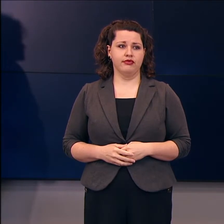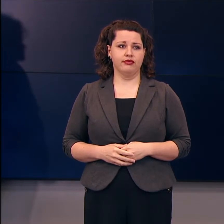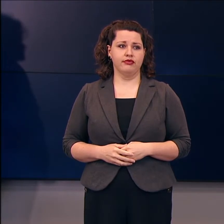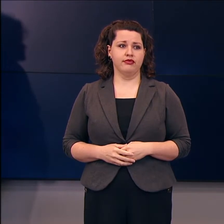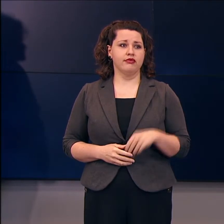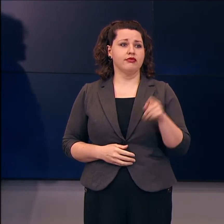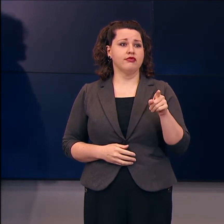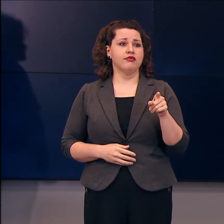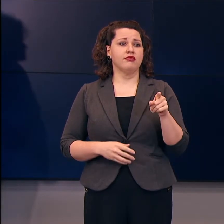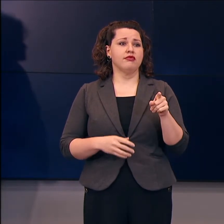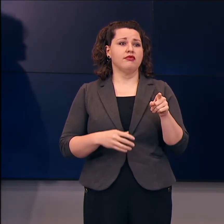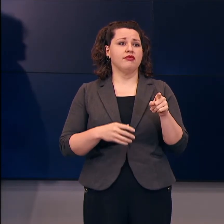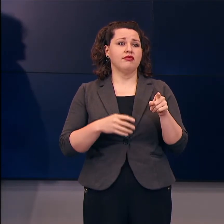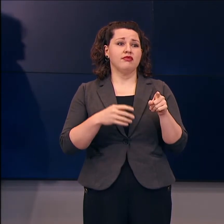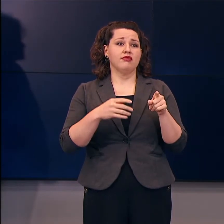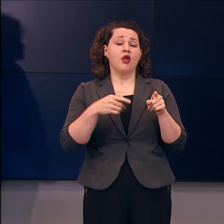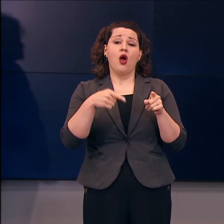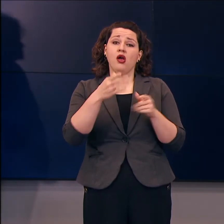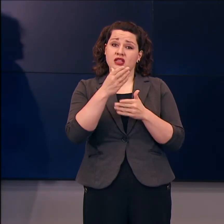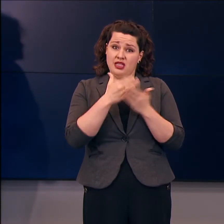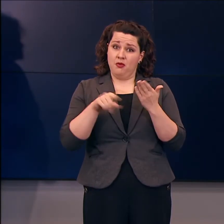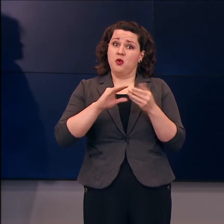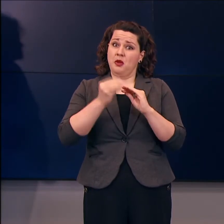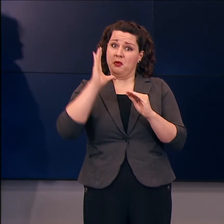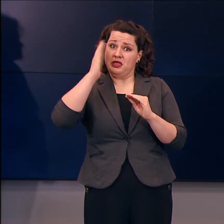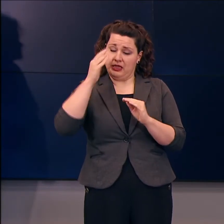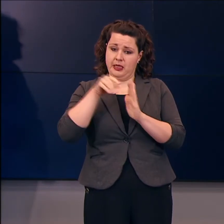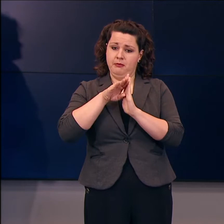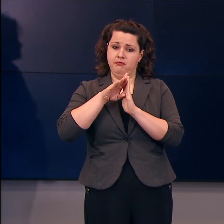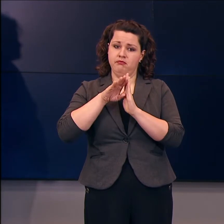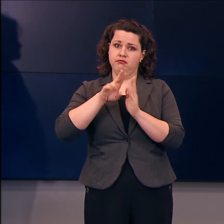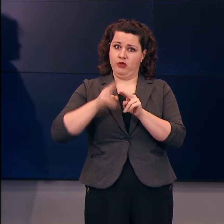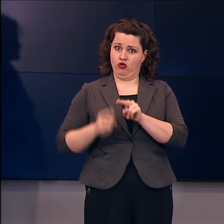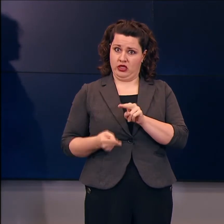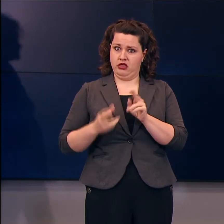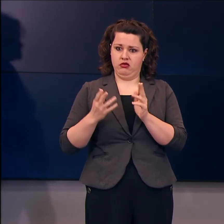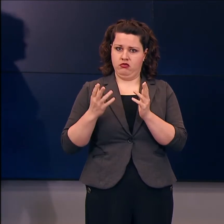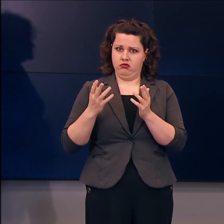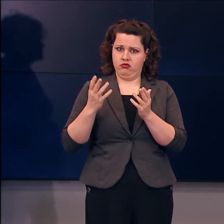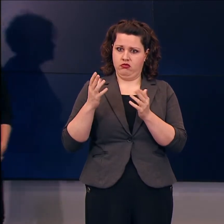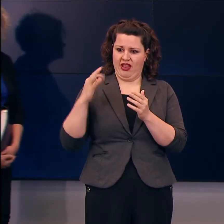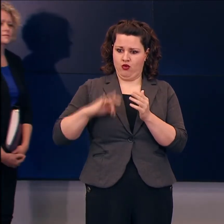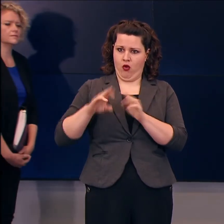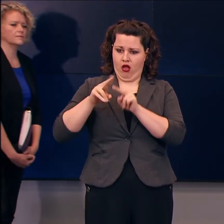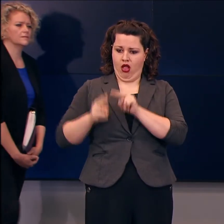And with some of those numbers declining, could you explain, like,